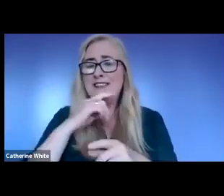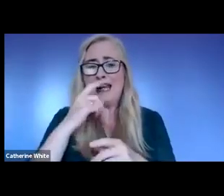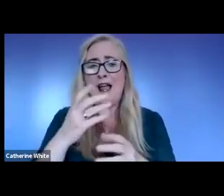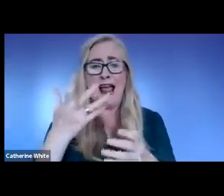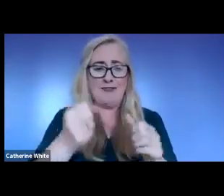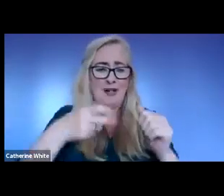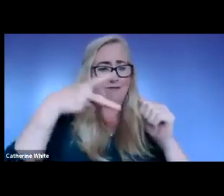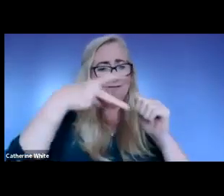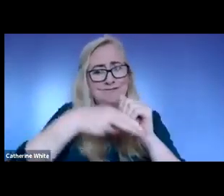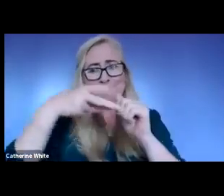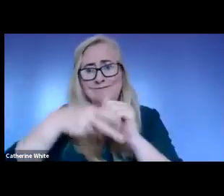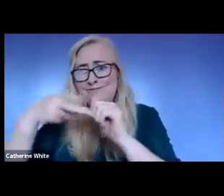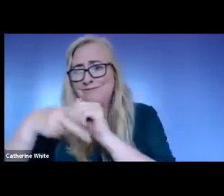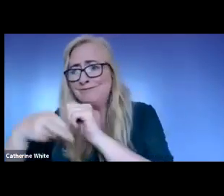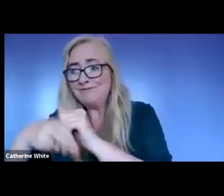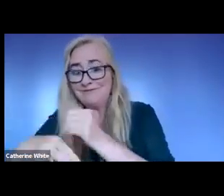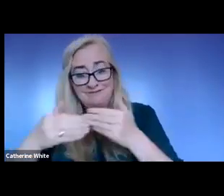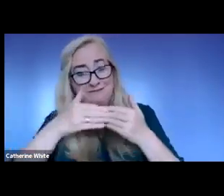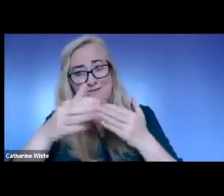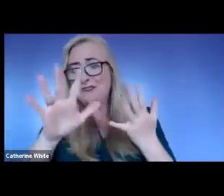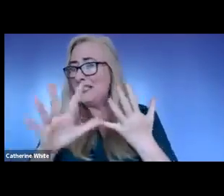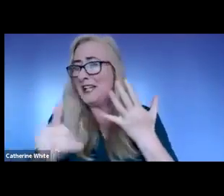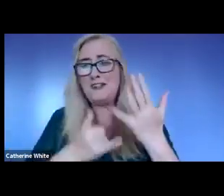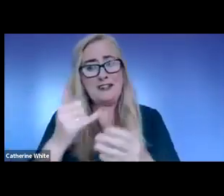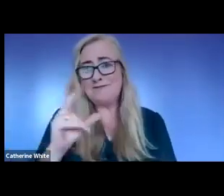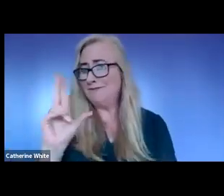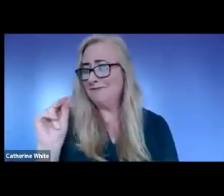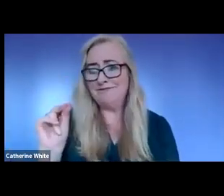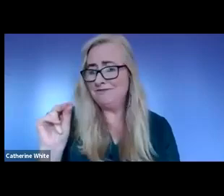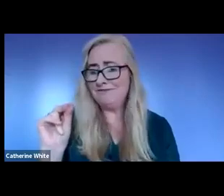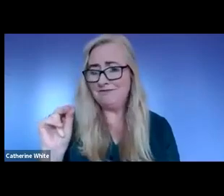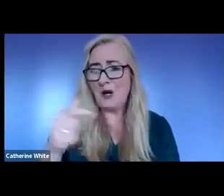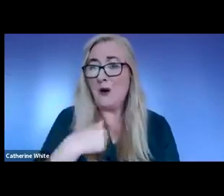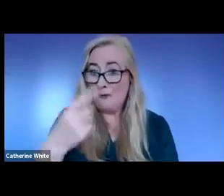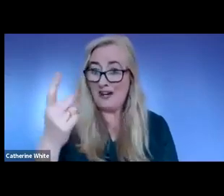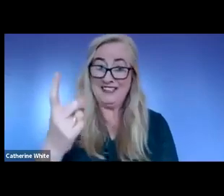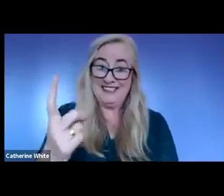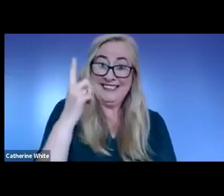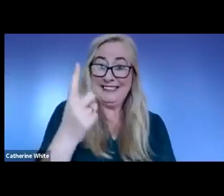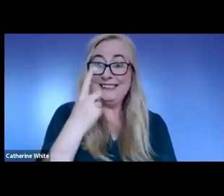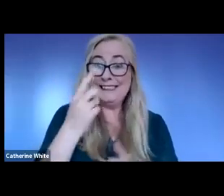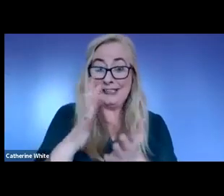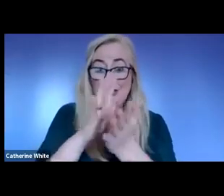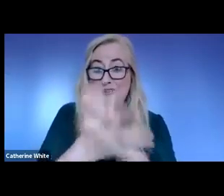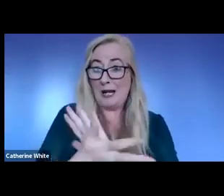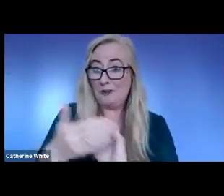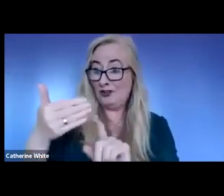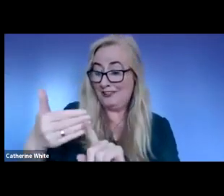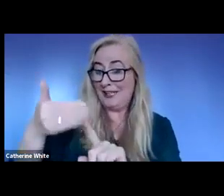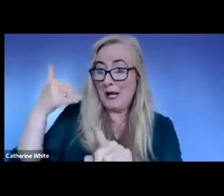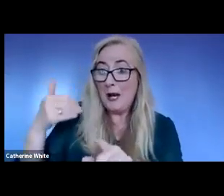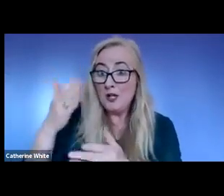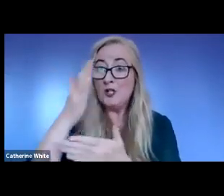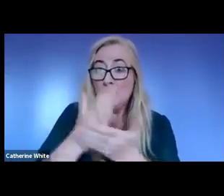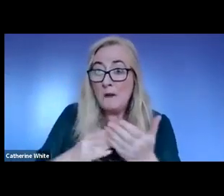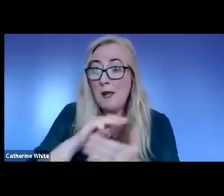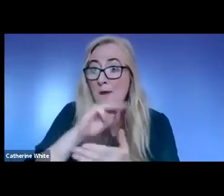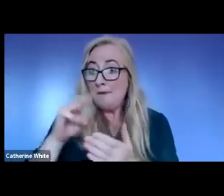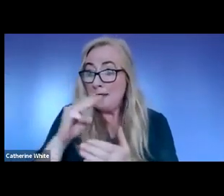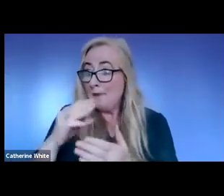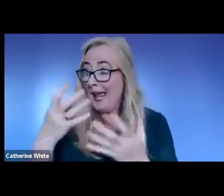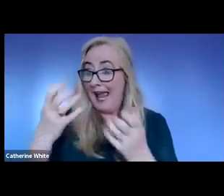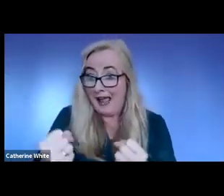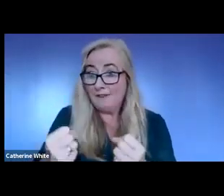austerity program in place for the next 10 years. And we've seen the damage that has done. We're still living, there are still households living with